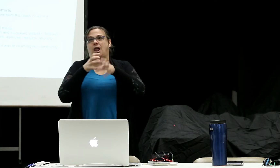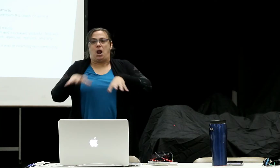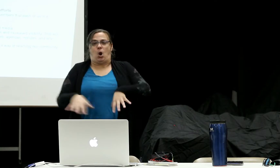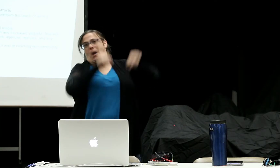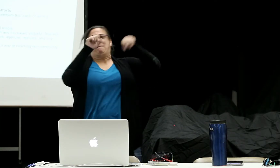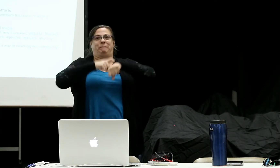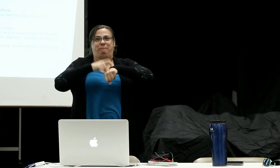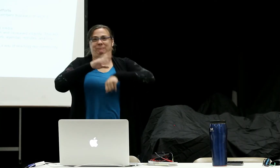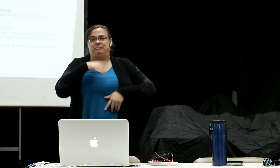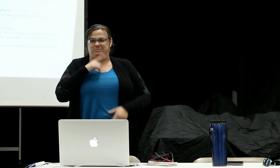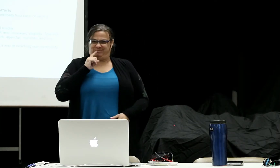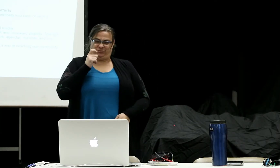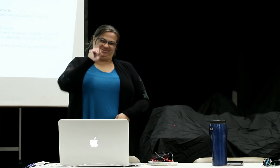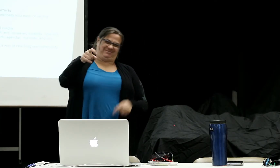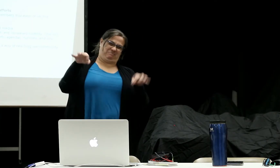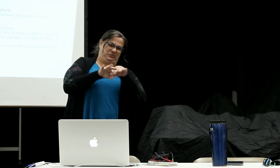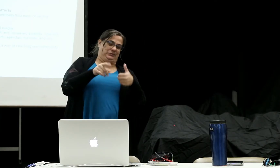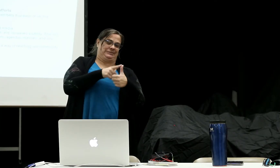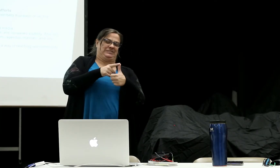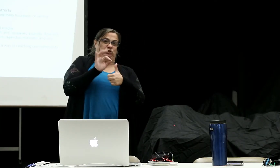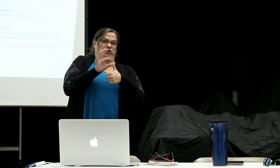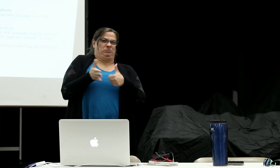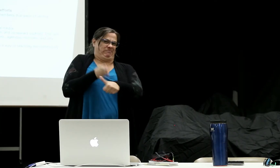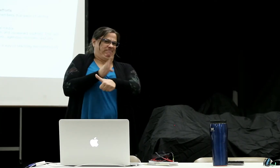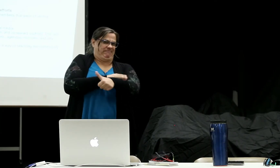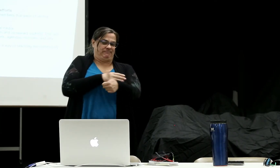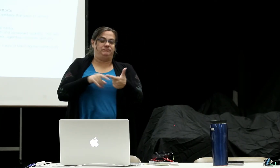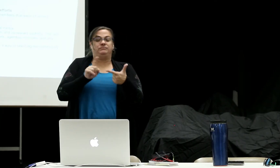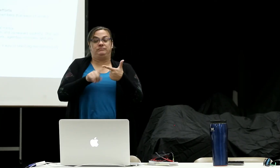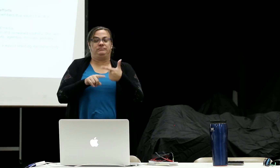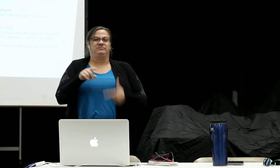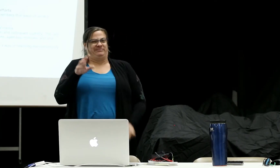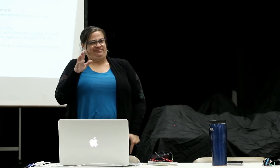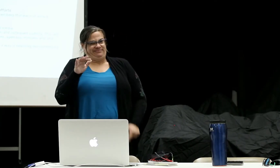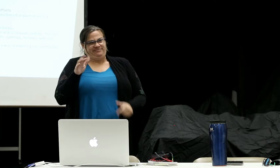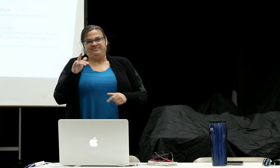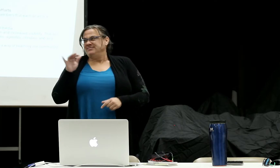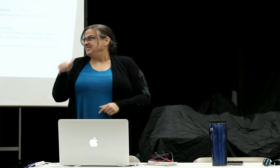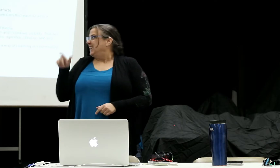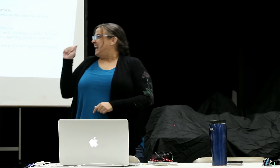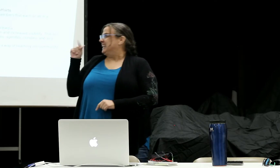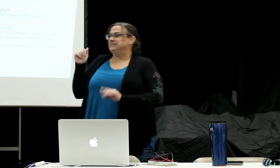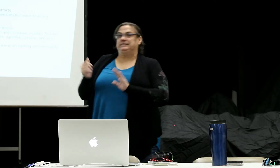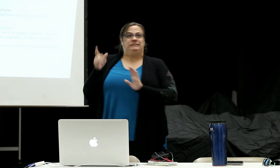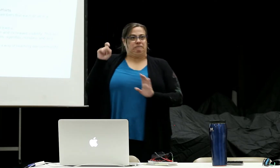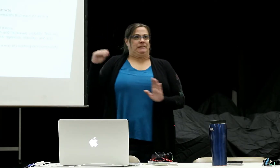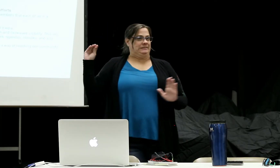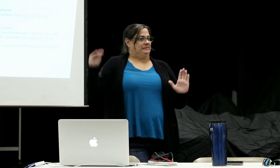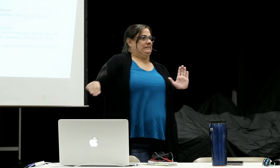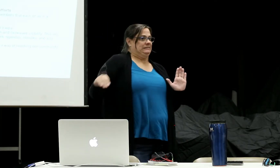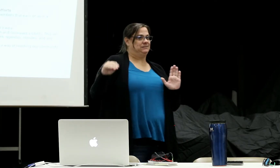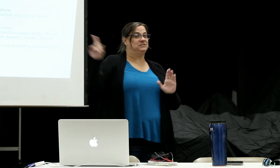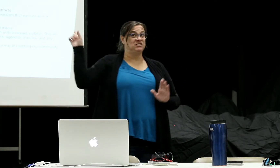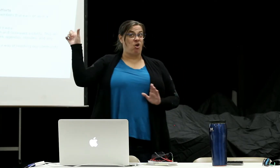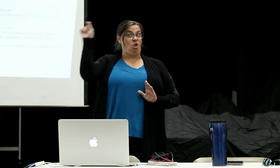time and for the time I took. I just want to make sure that it's important that we have interpreting services improved, and then also that people know